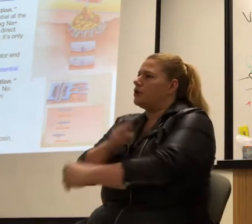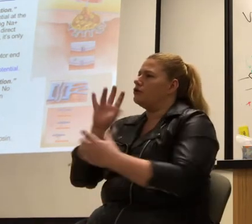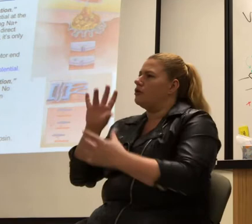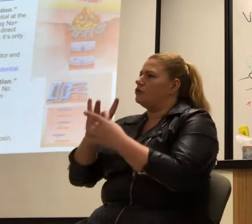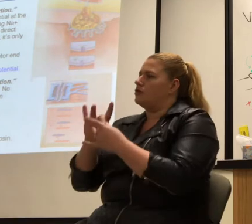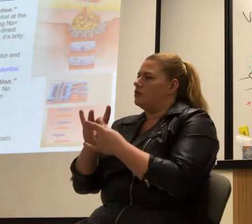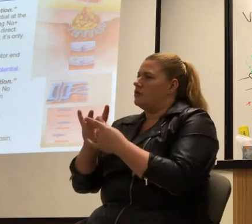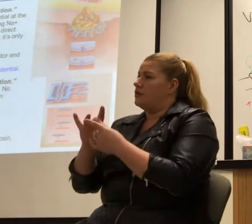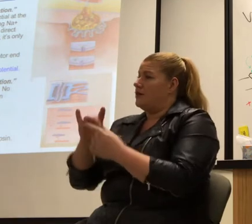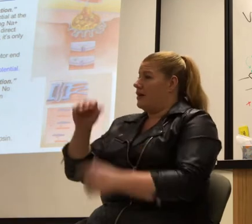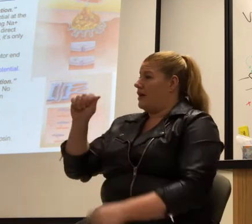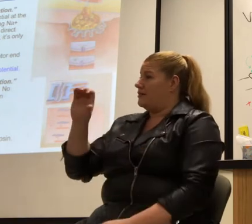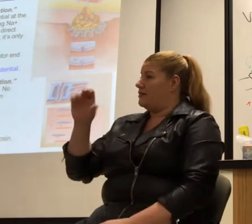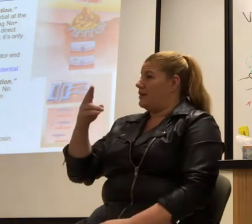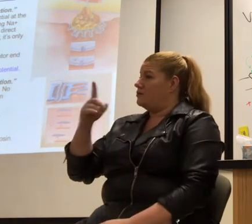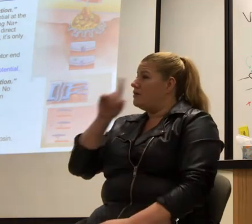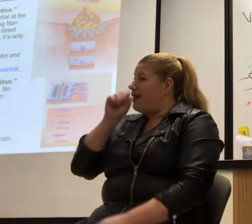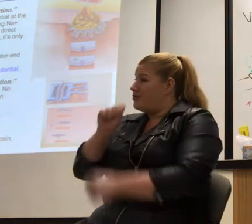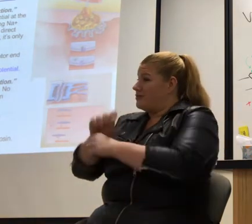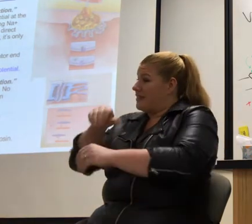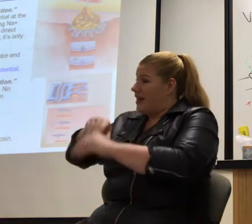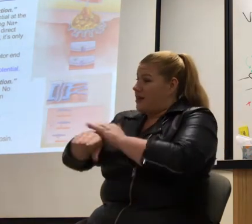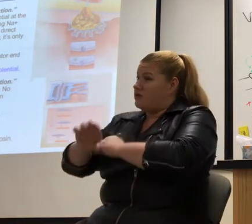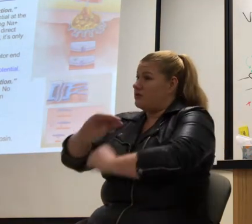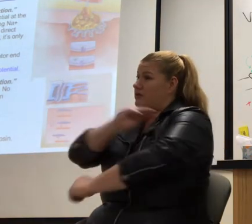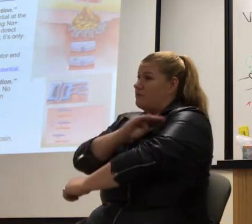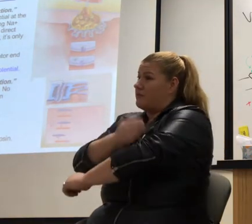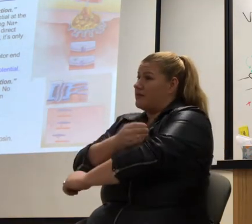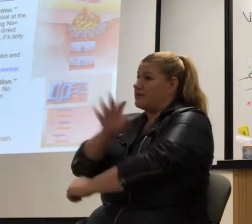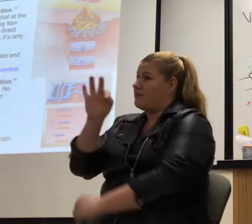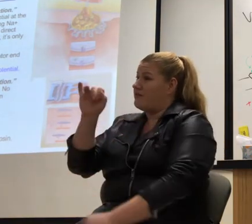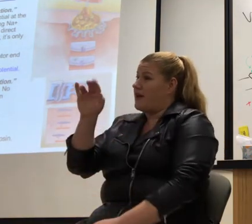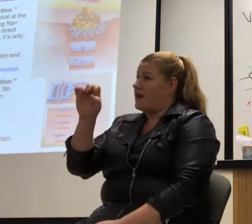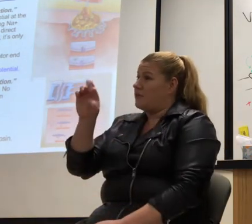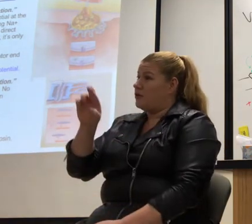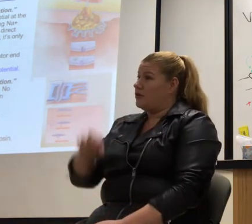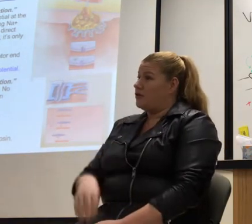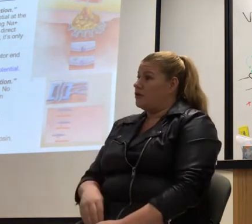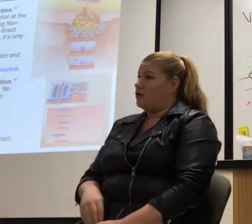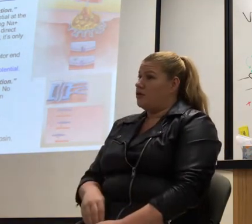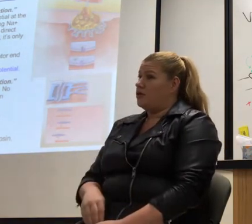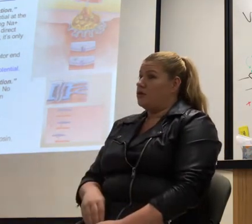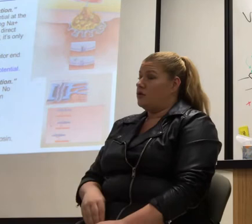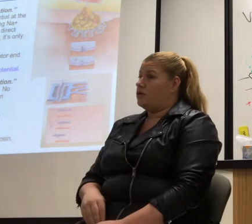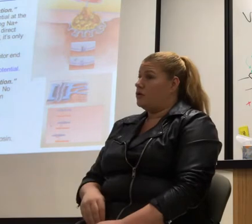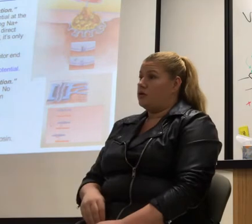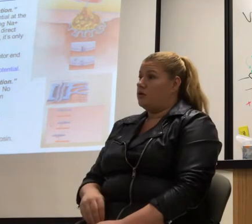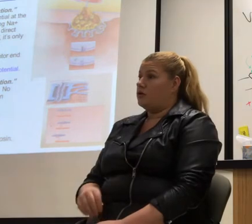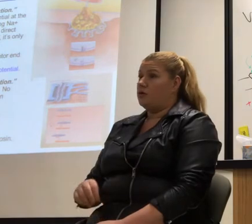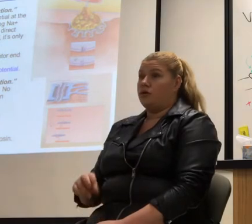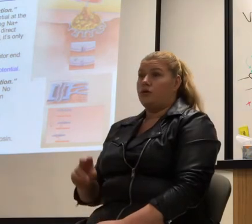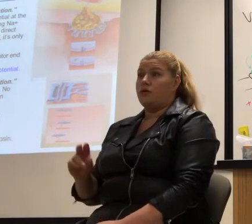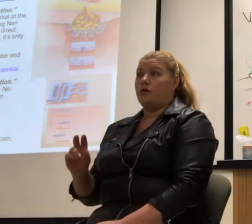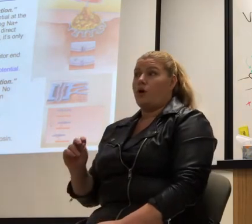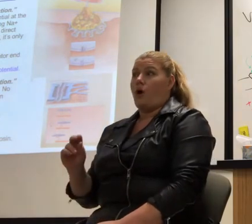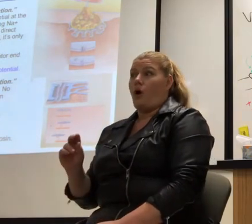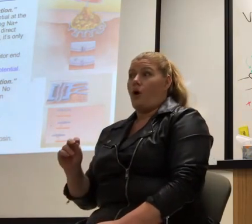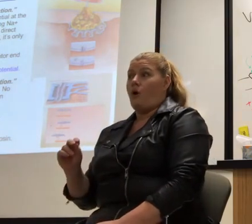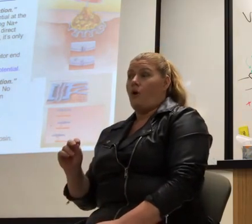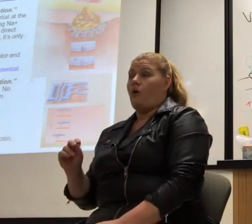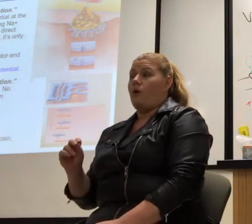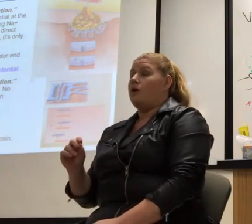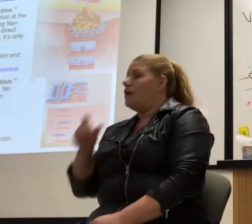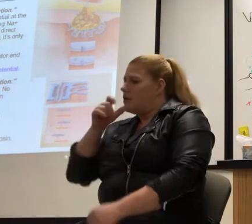actually ever enter the muscle fiber? That's a yes-no question. No, it binds its